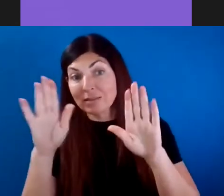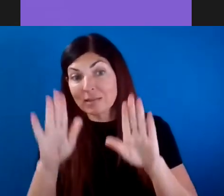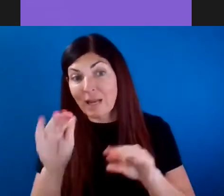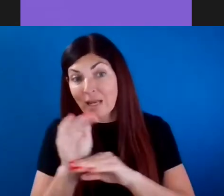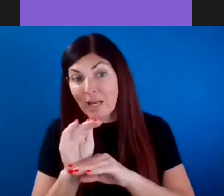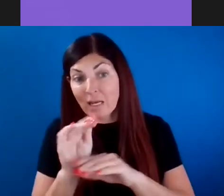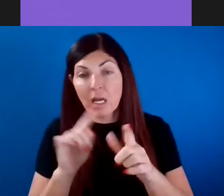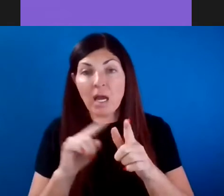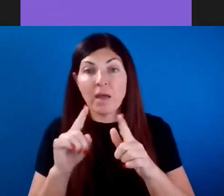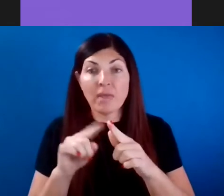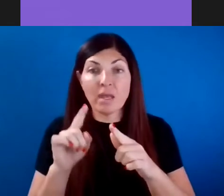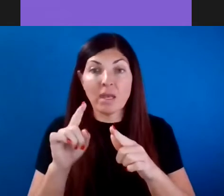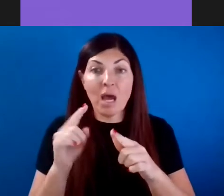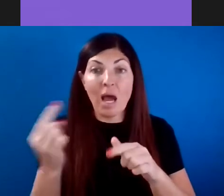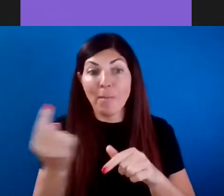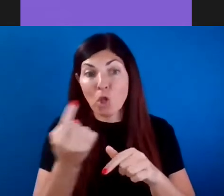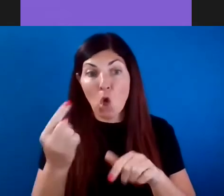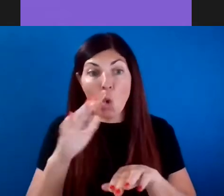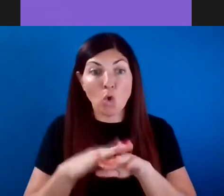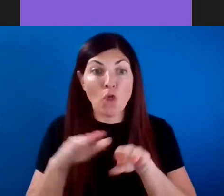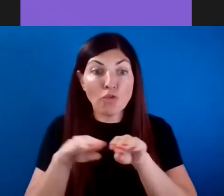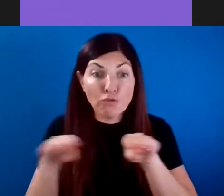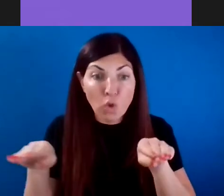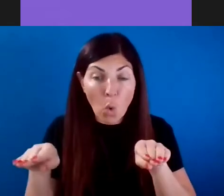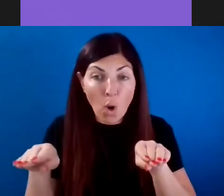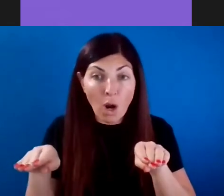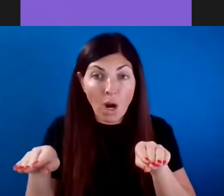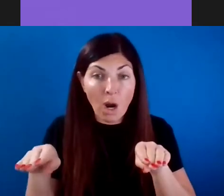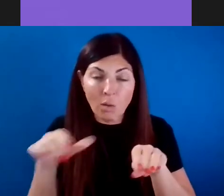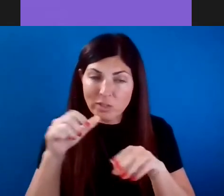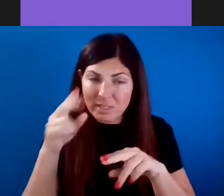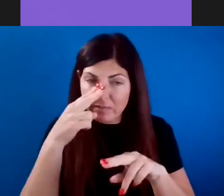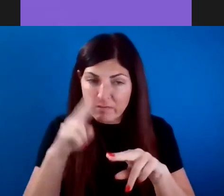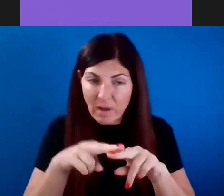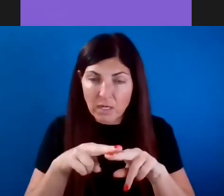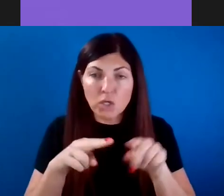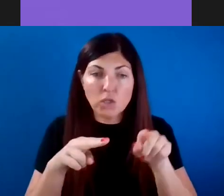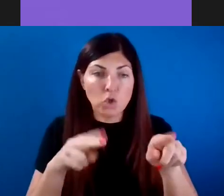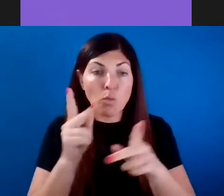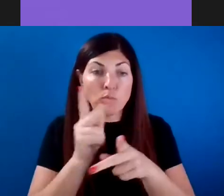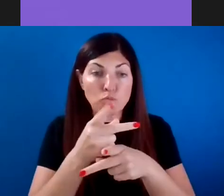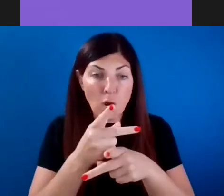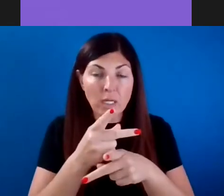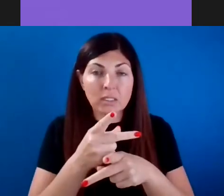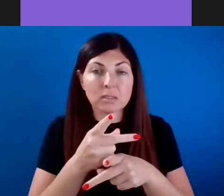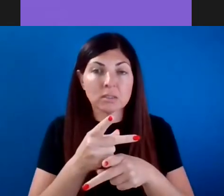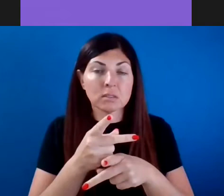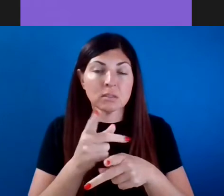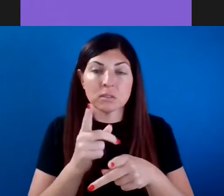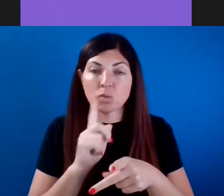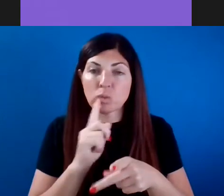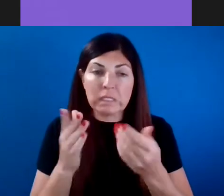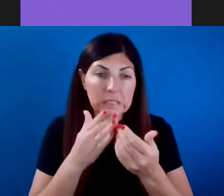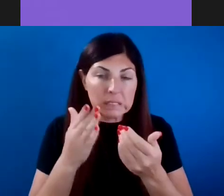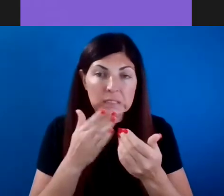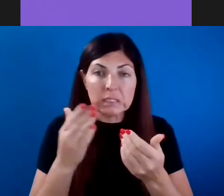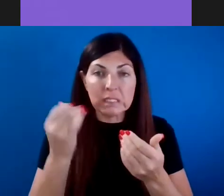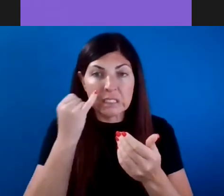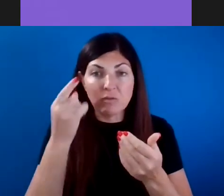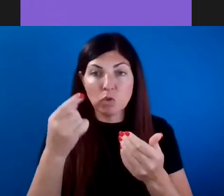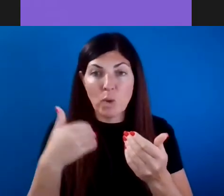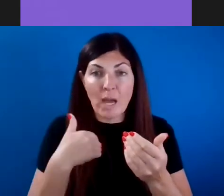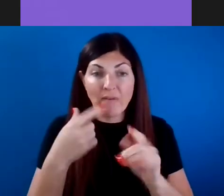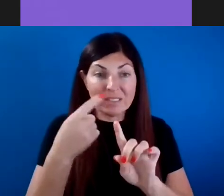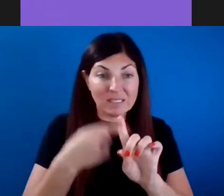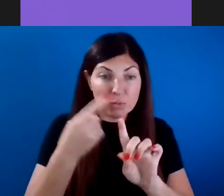spending the night by myself on the floor, which is never fun. So products like this are super handy if you equally have